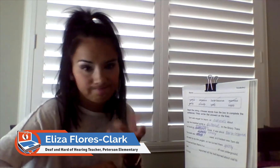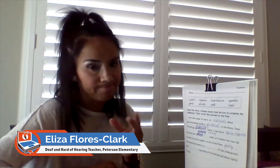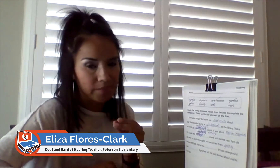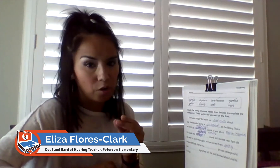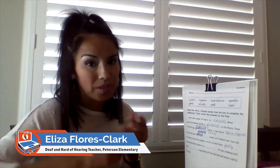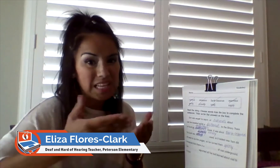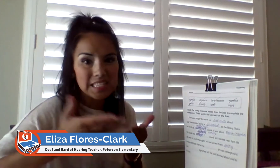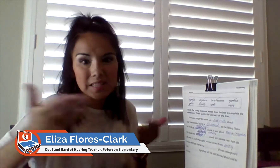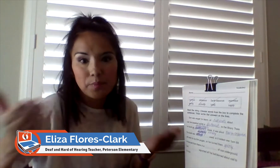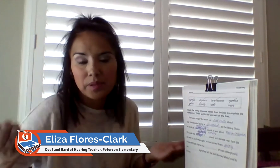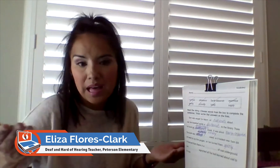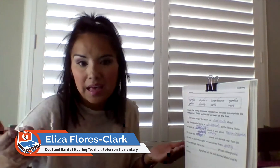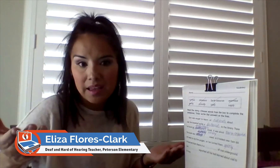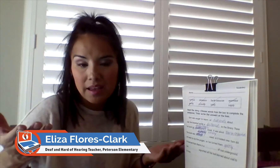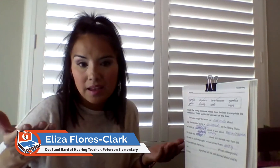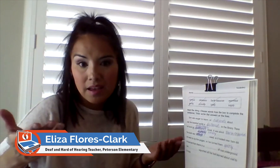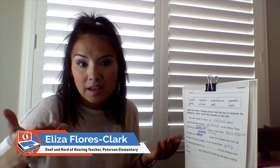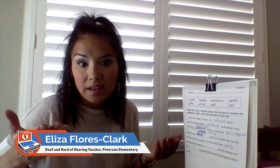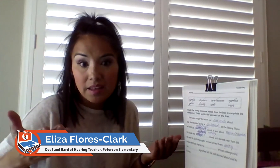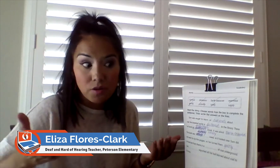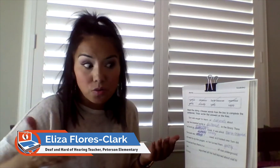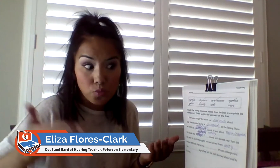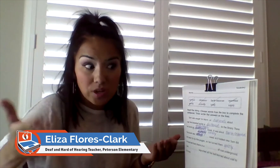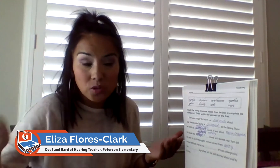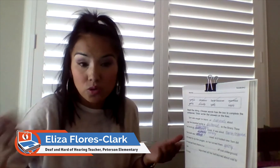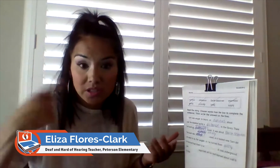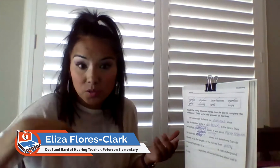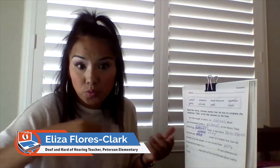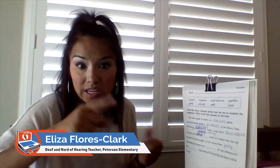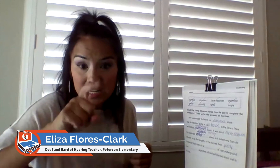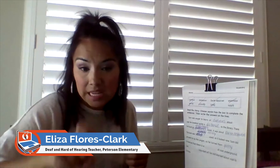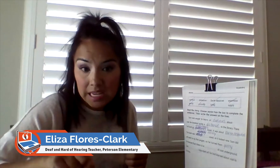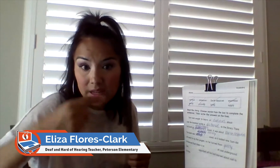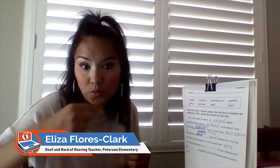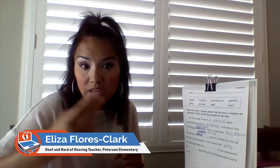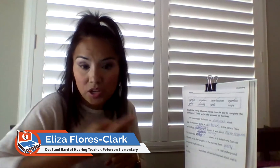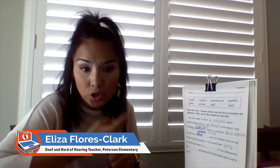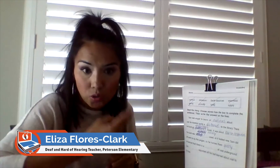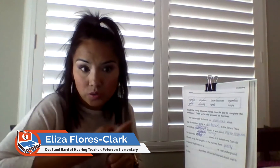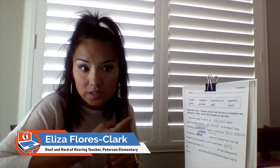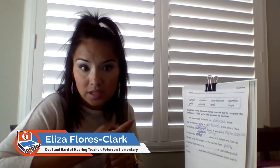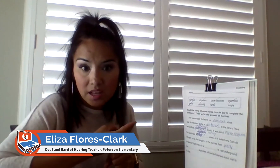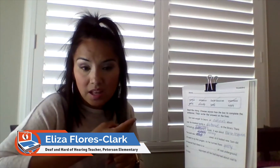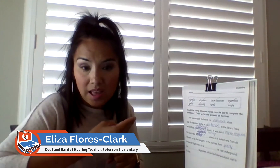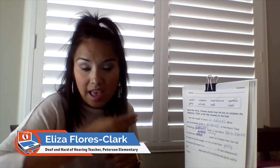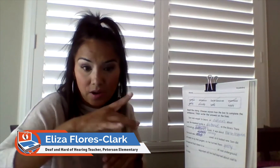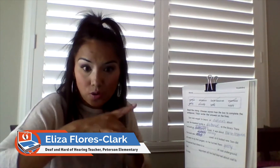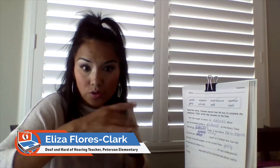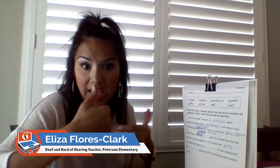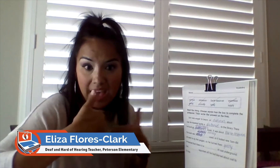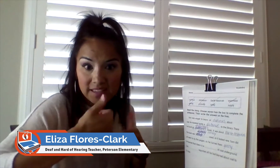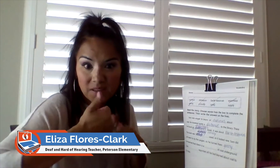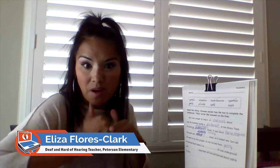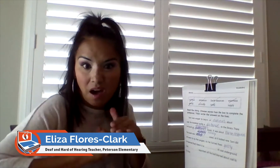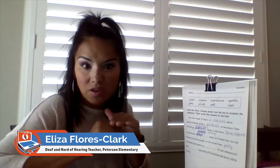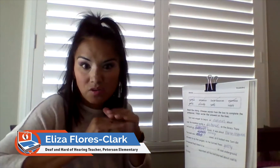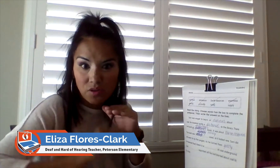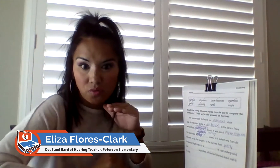No. Supply. They're resources we need, we use, and Earth has them under the